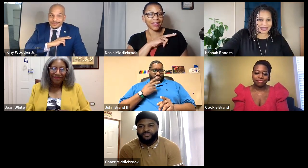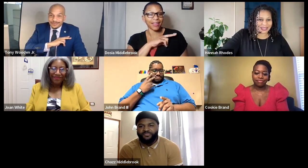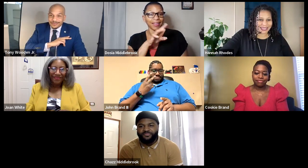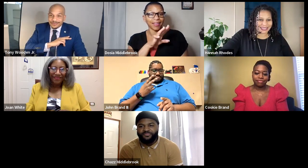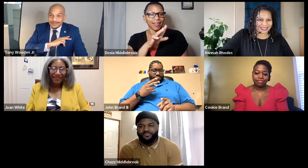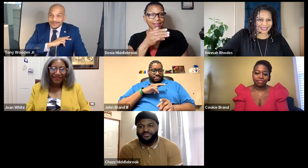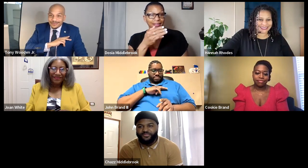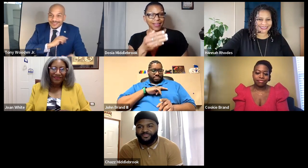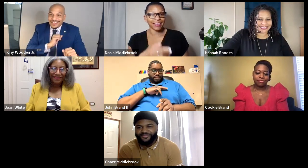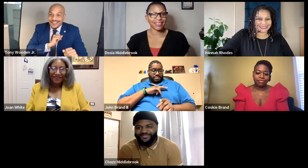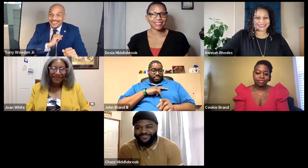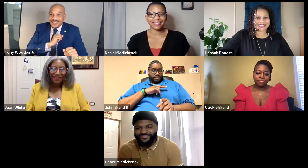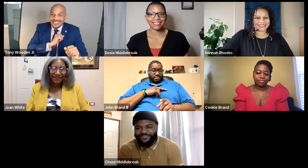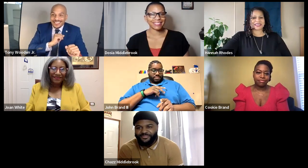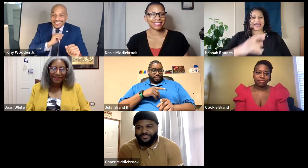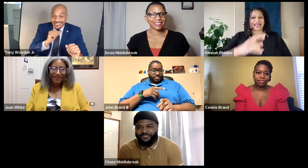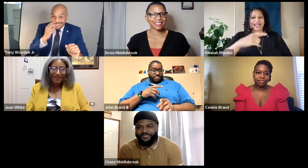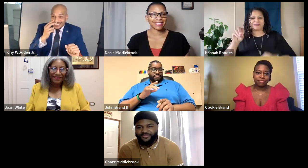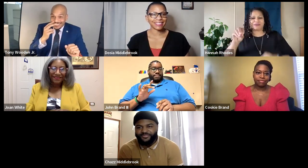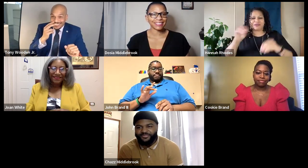Hannah, do you see Tony?